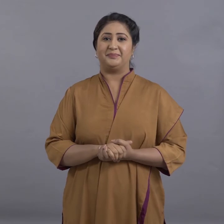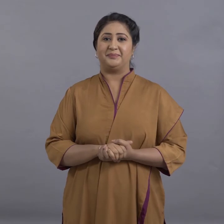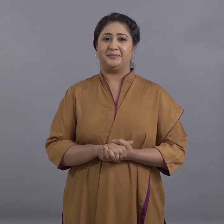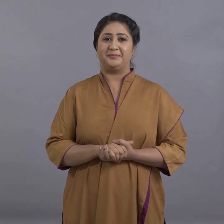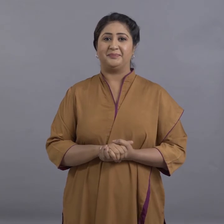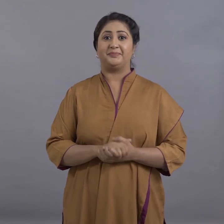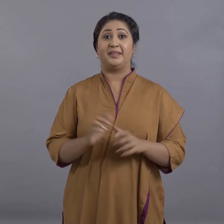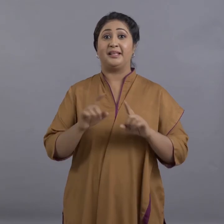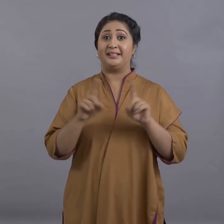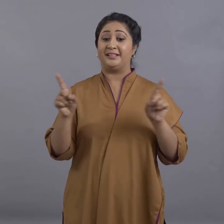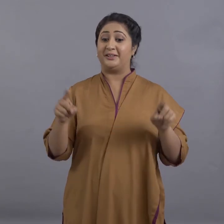Division.